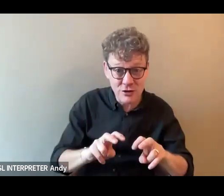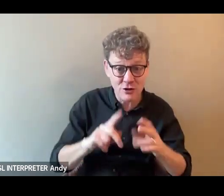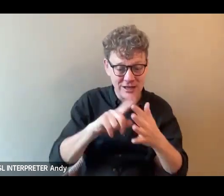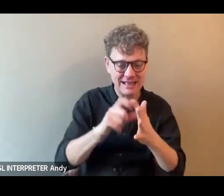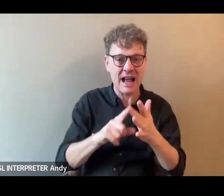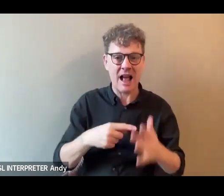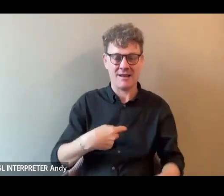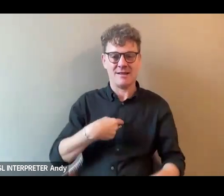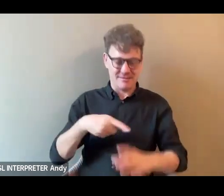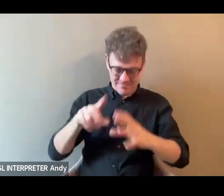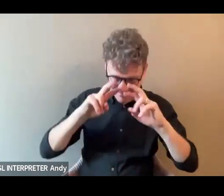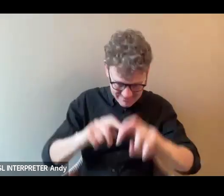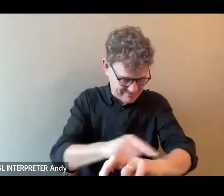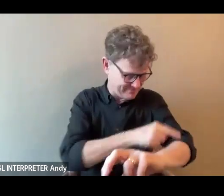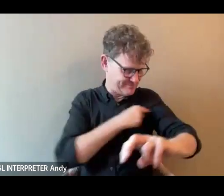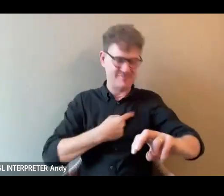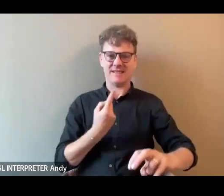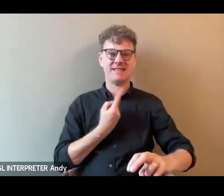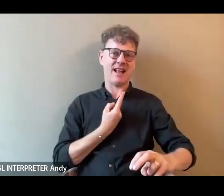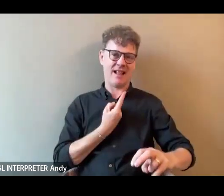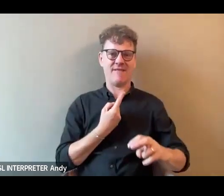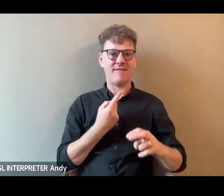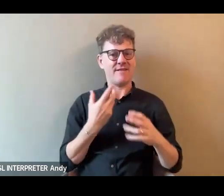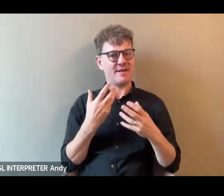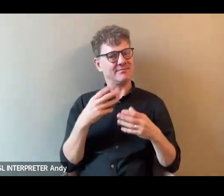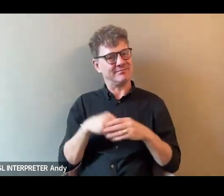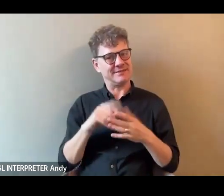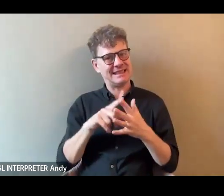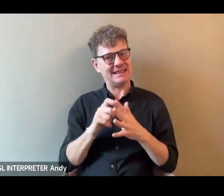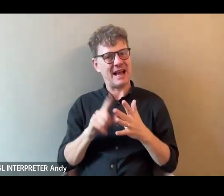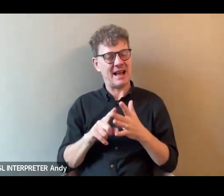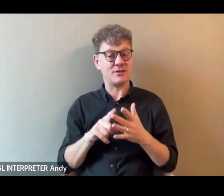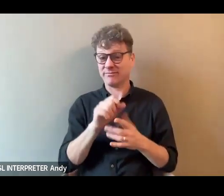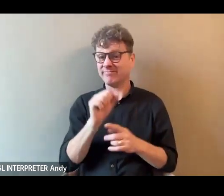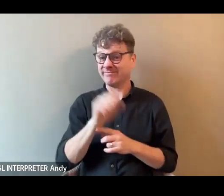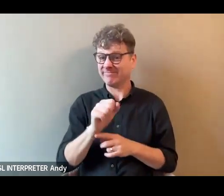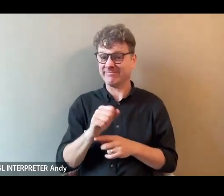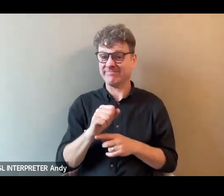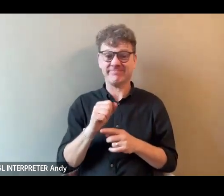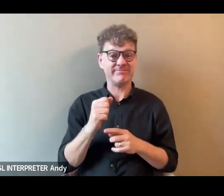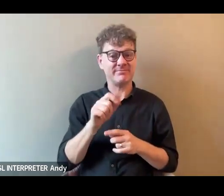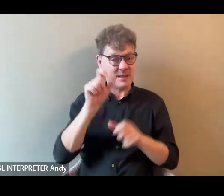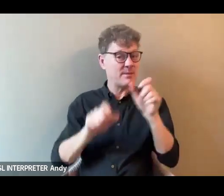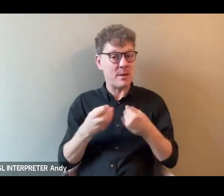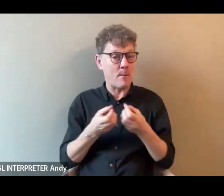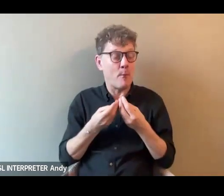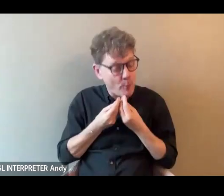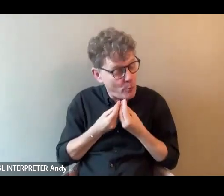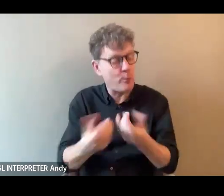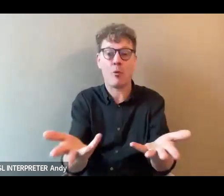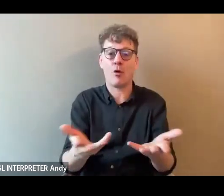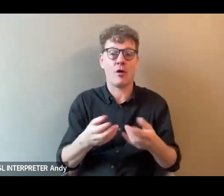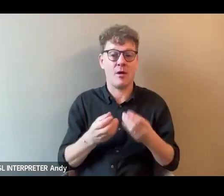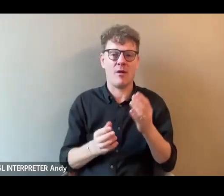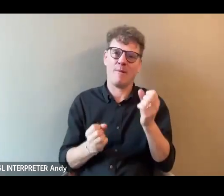world for, but certainly the world of work. And yes, people do get burnt out. And how do we change this in the immediate